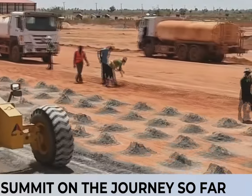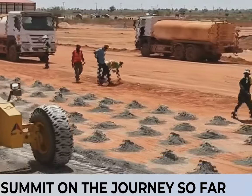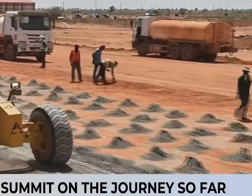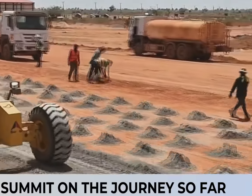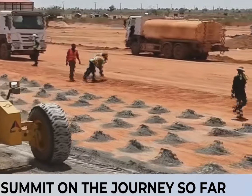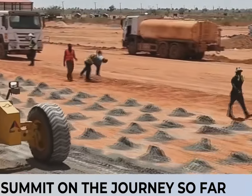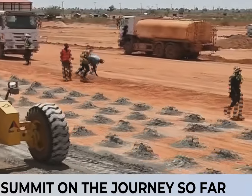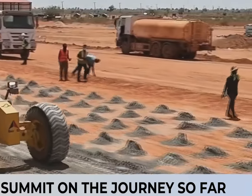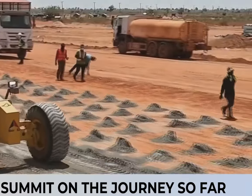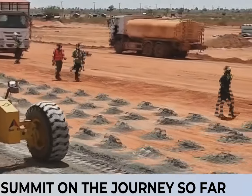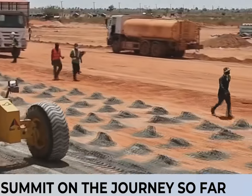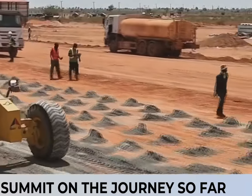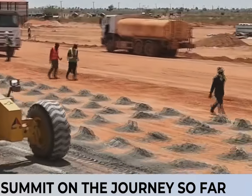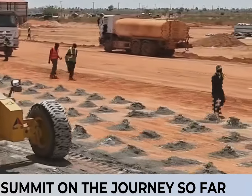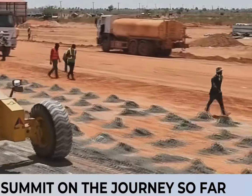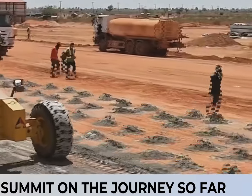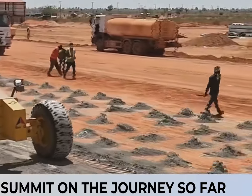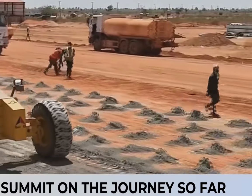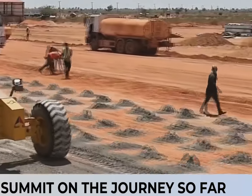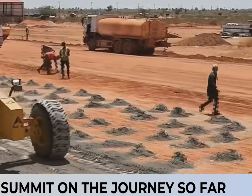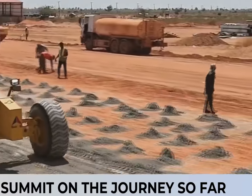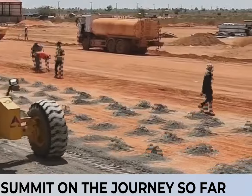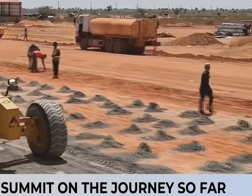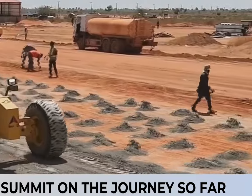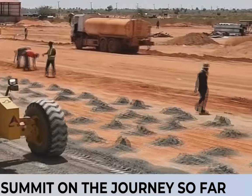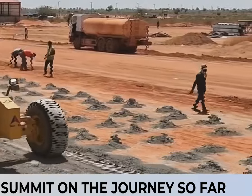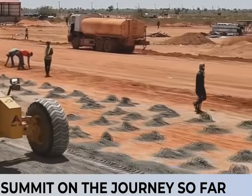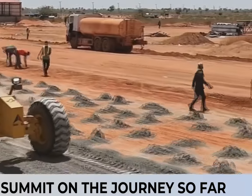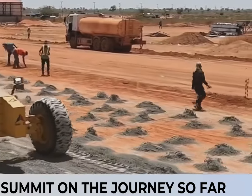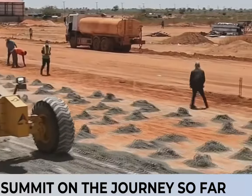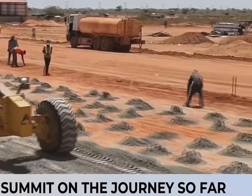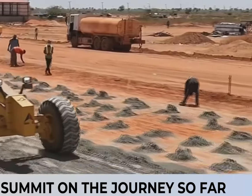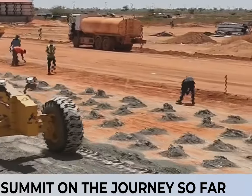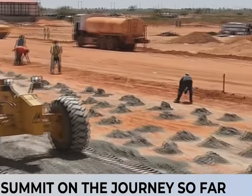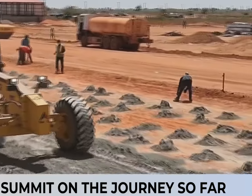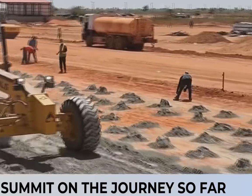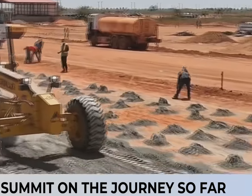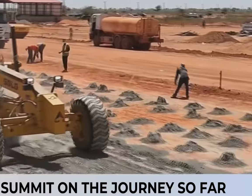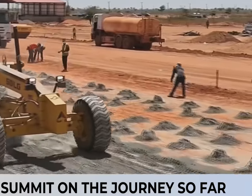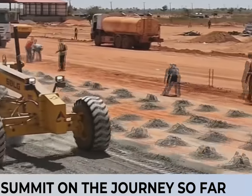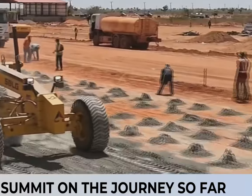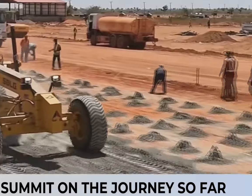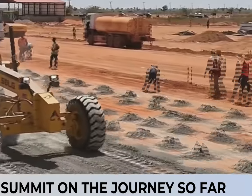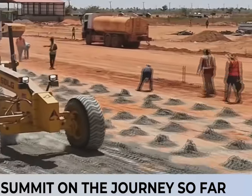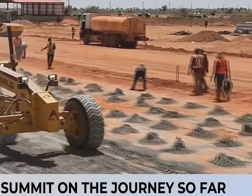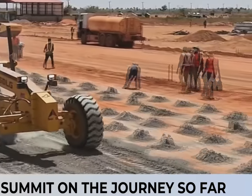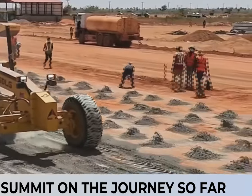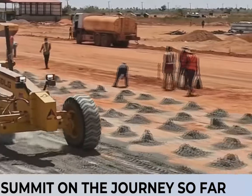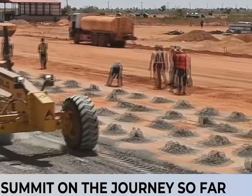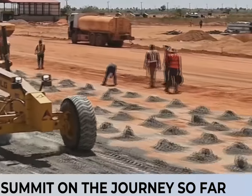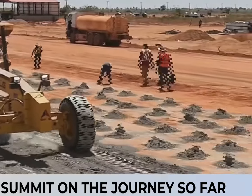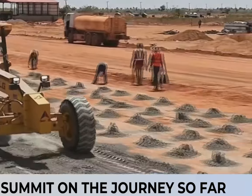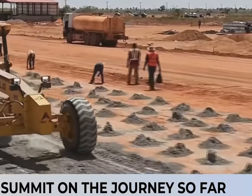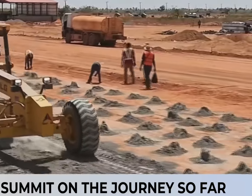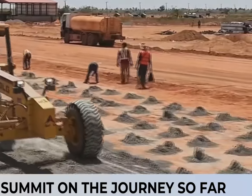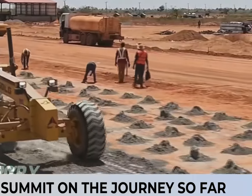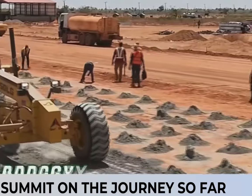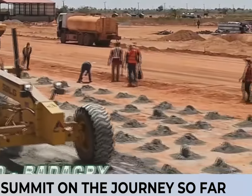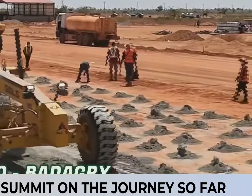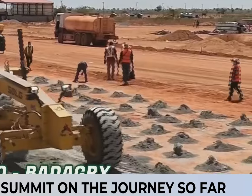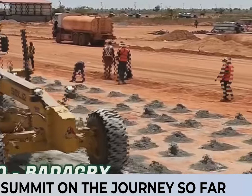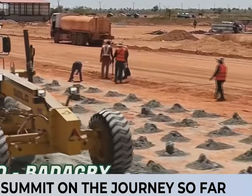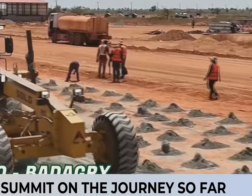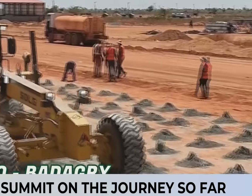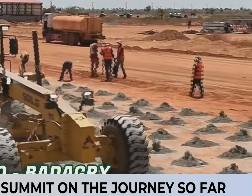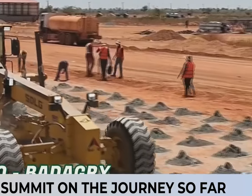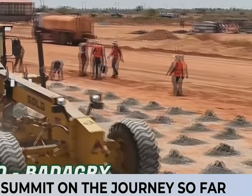on concrete pavement. Today, we have procured 258 kilometers by 2, and that is